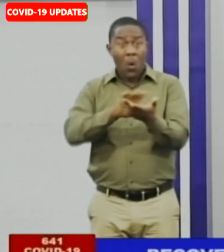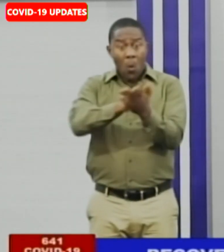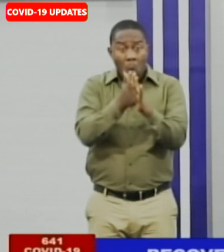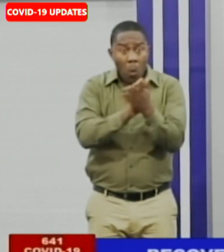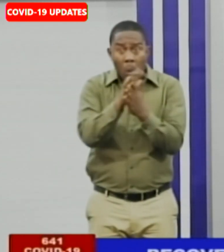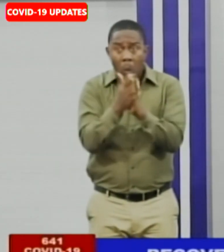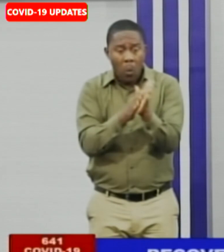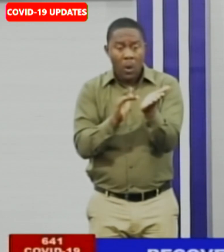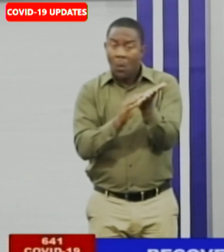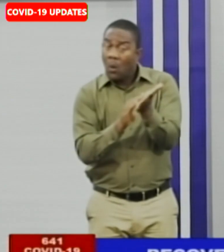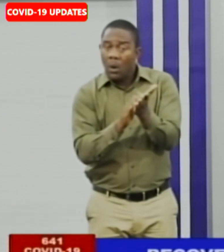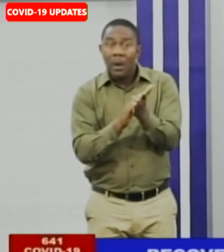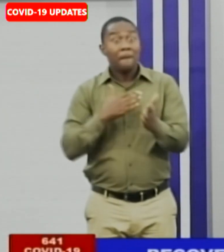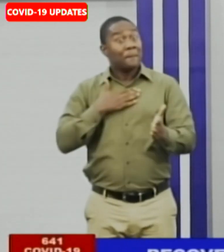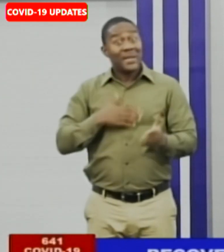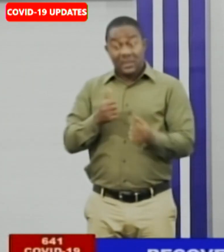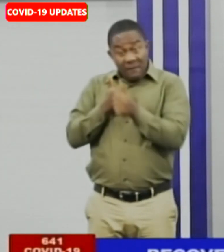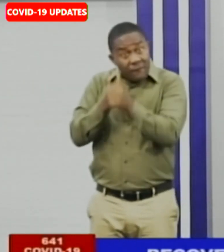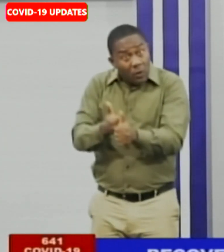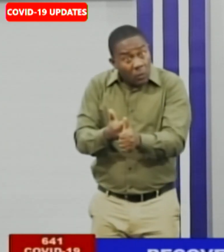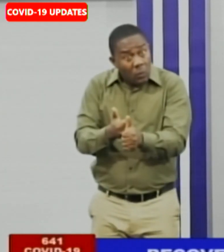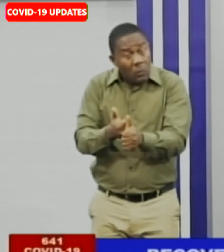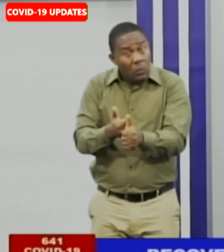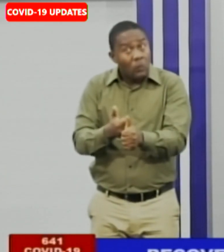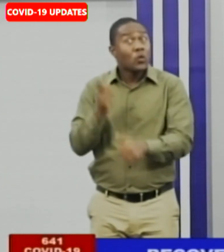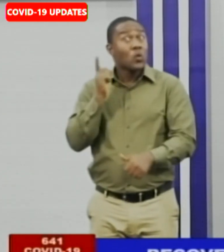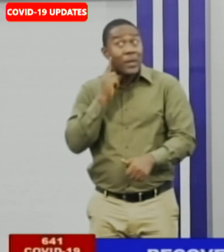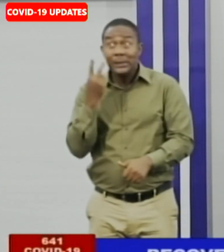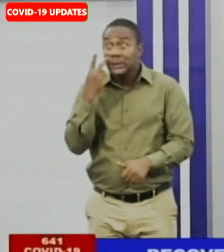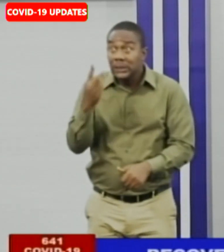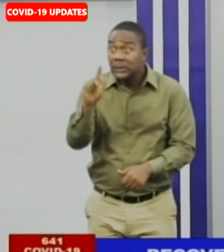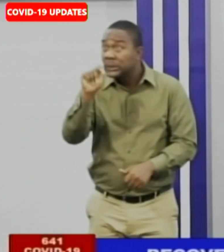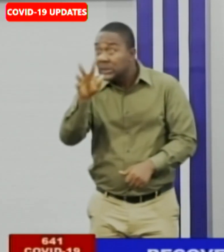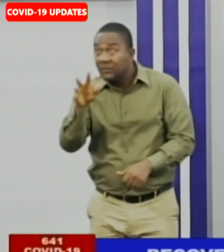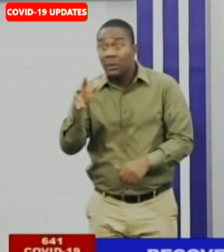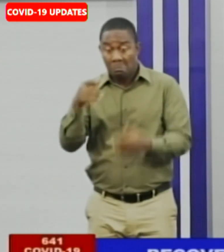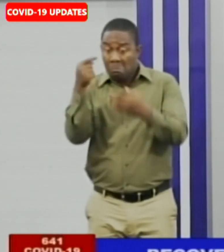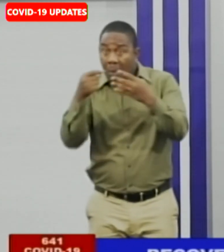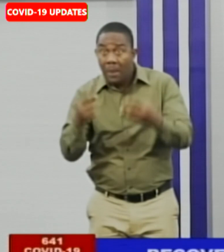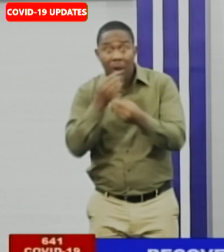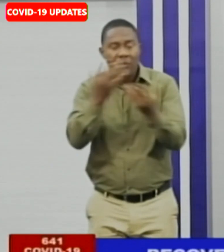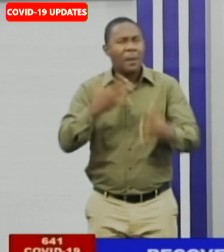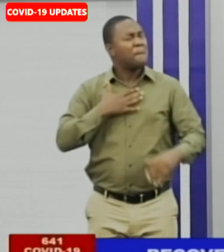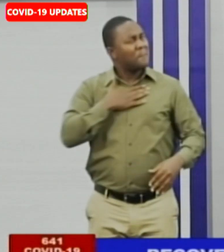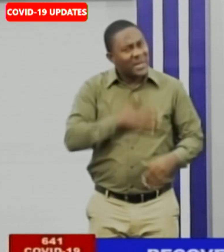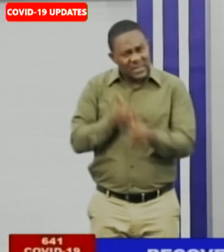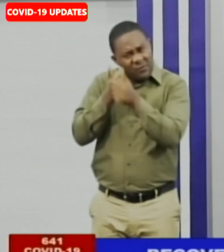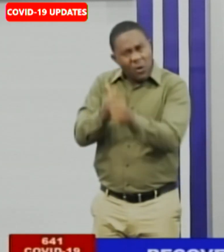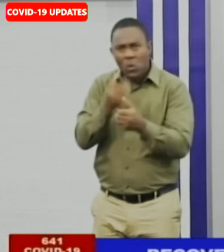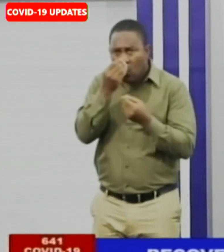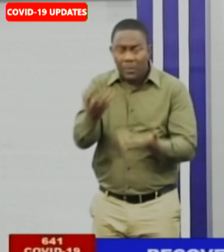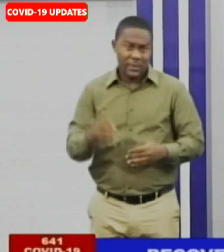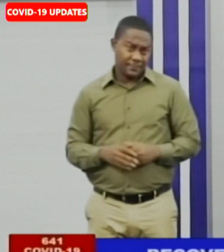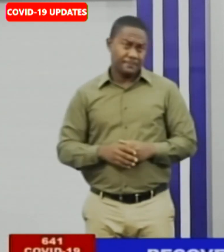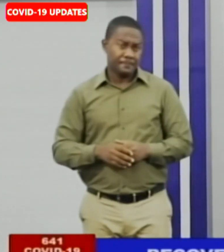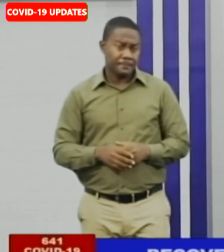they be saying in the media and so on. Let us try and obey. I don't think every normal human being can be drinking water